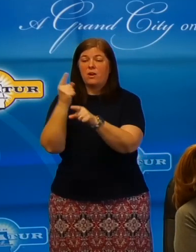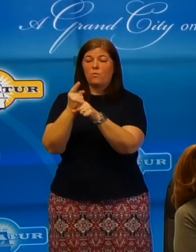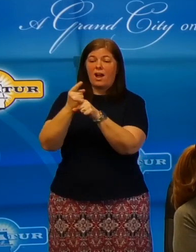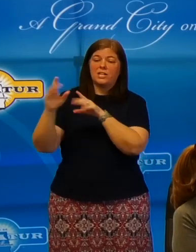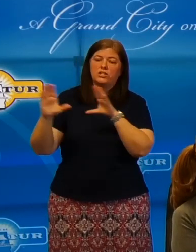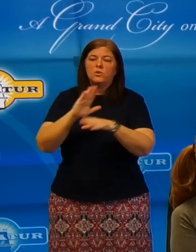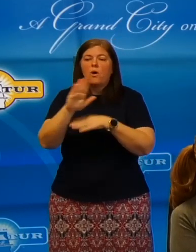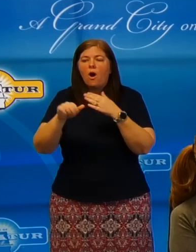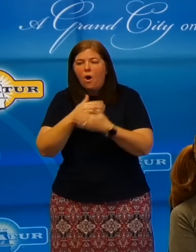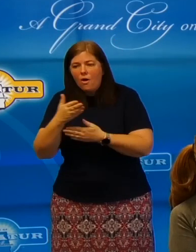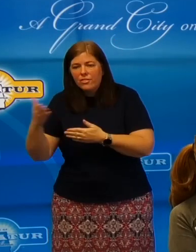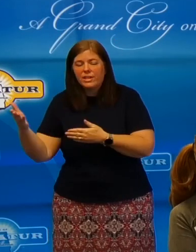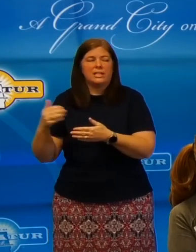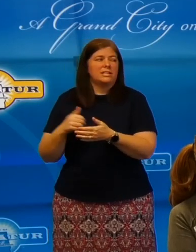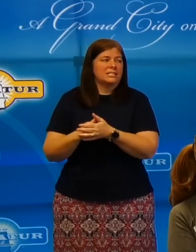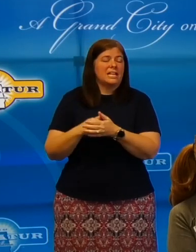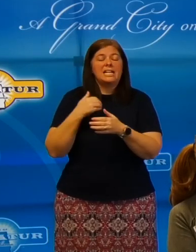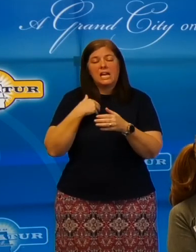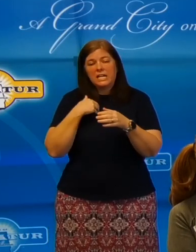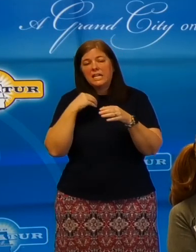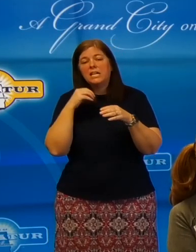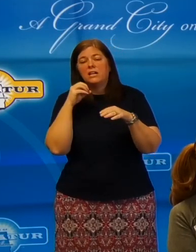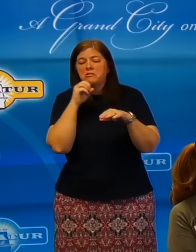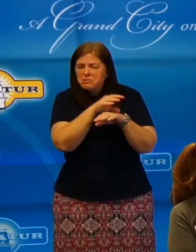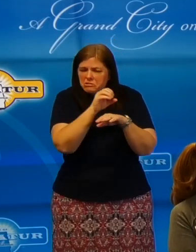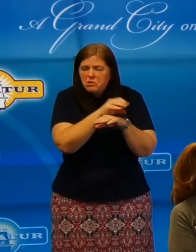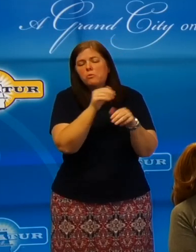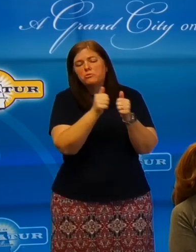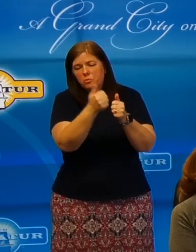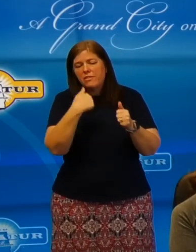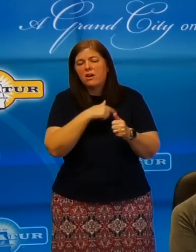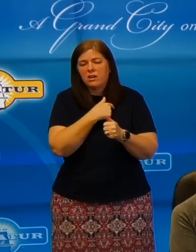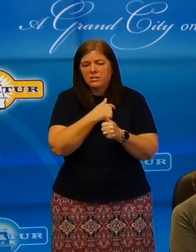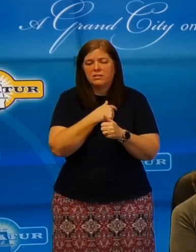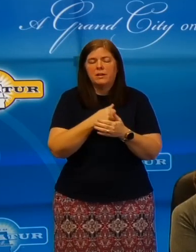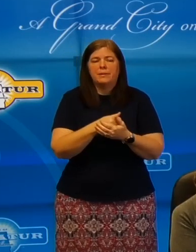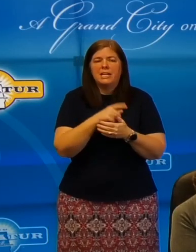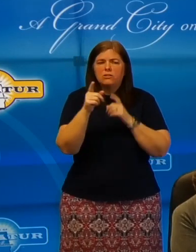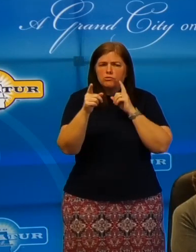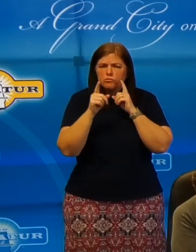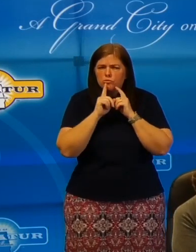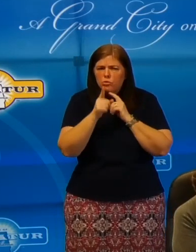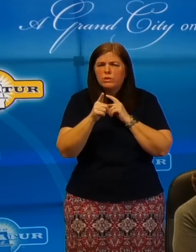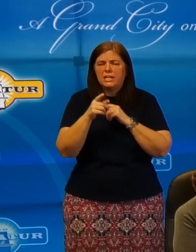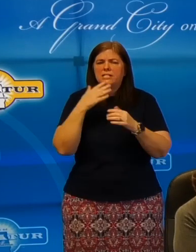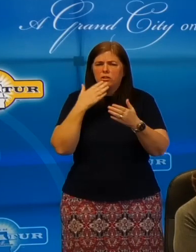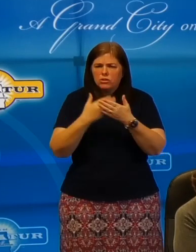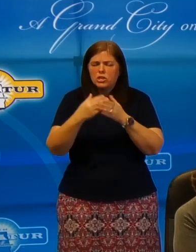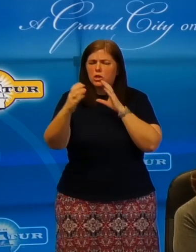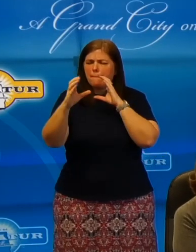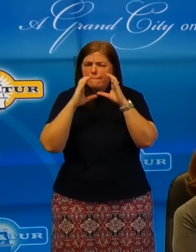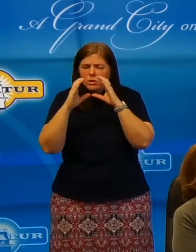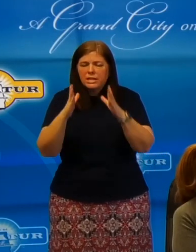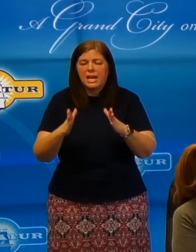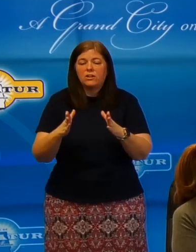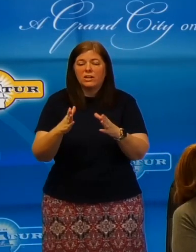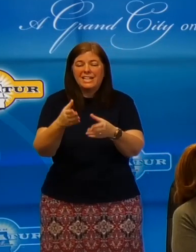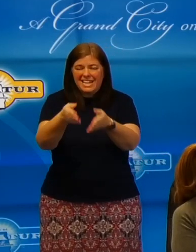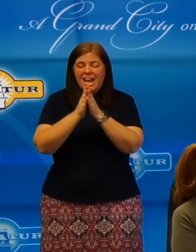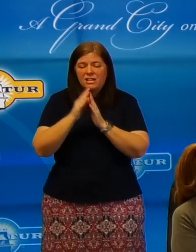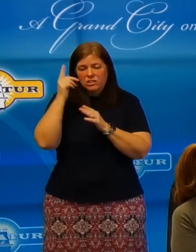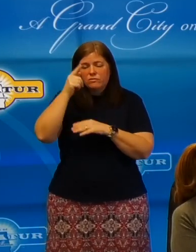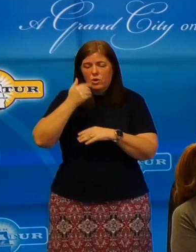does consult with us. That's where communication is key, and Chief Allen is a wonderful communicator, and he does get our input. But